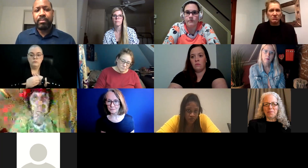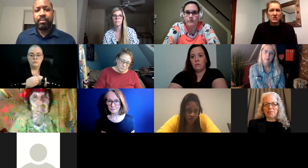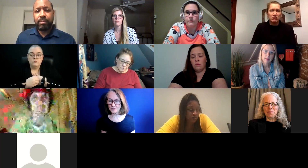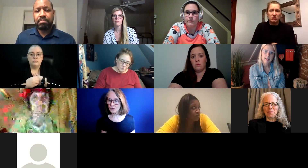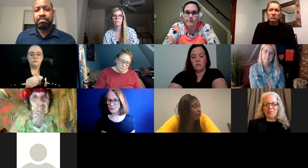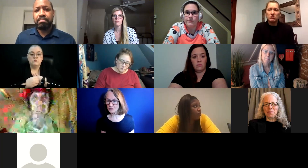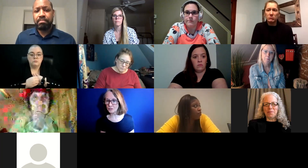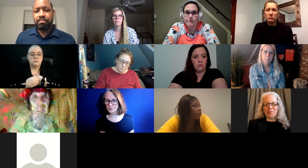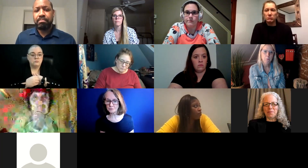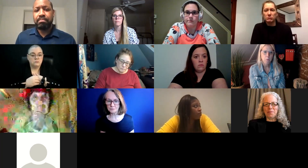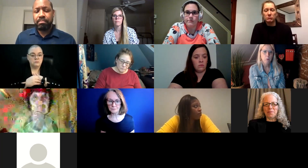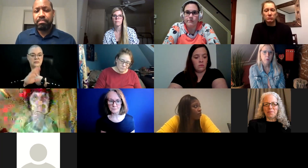That's a great suggestion.